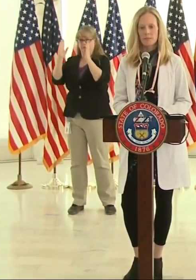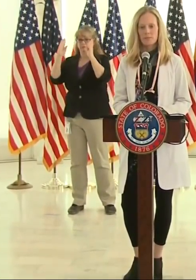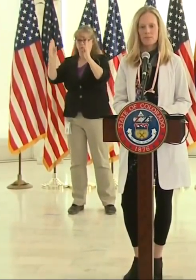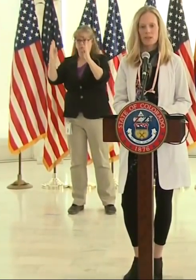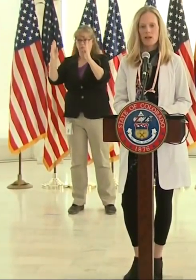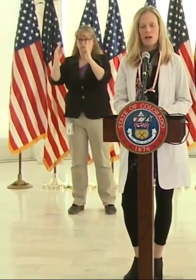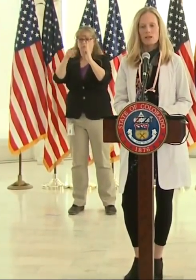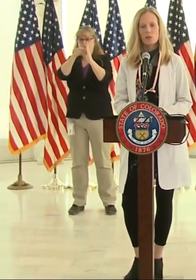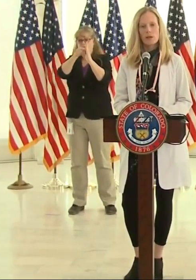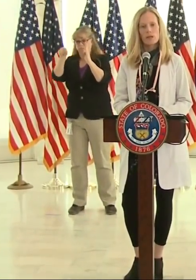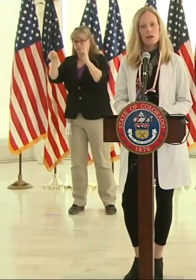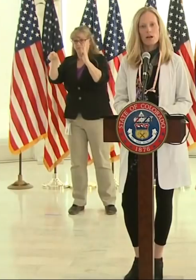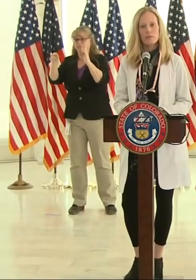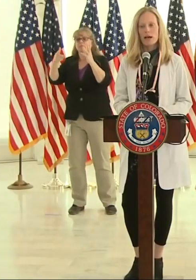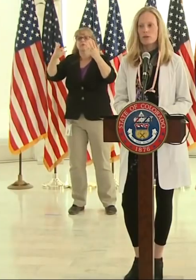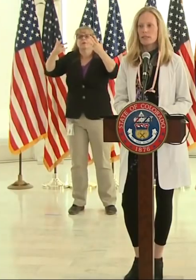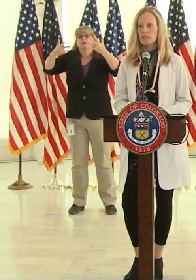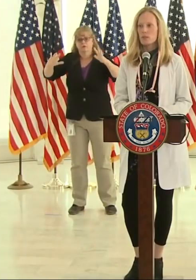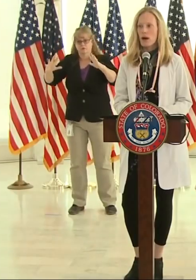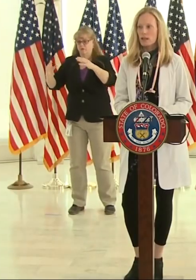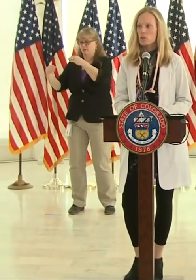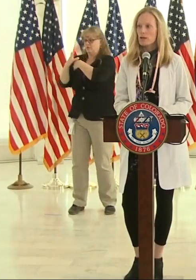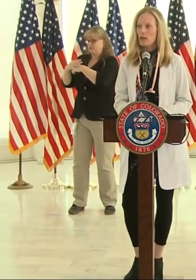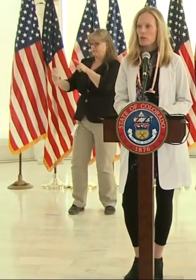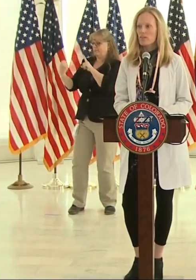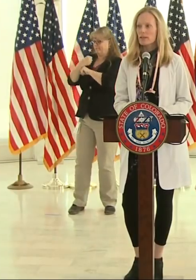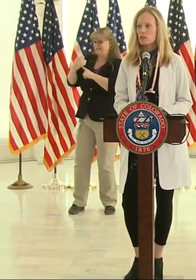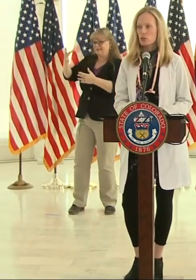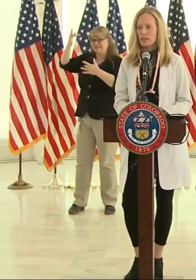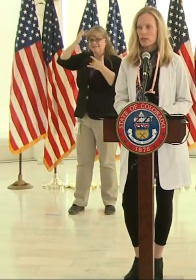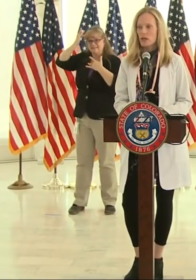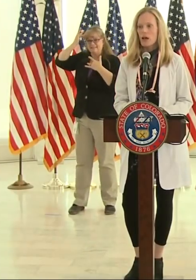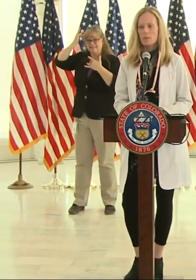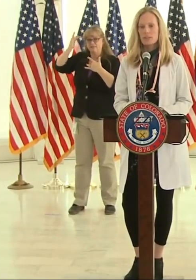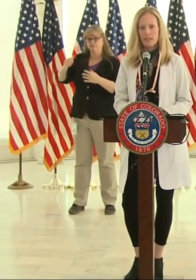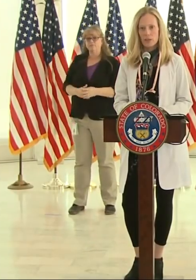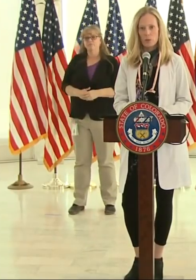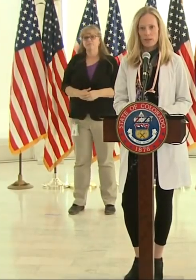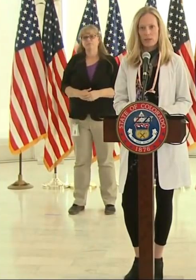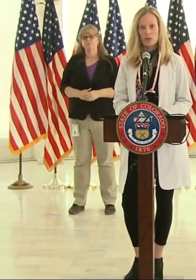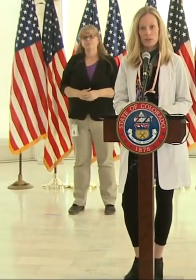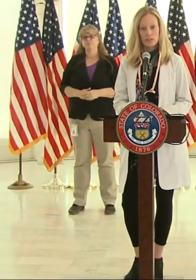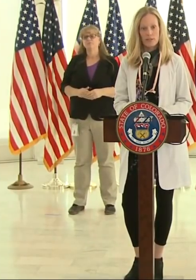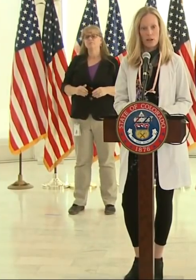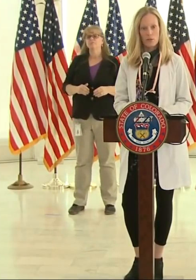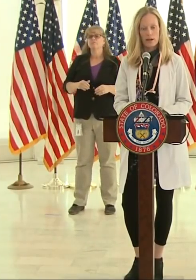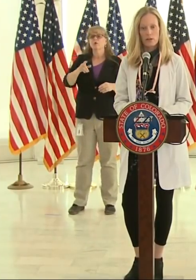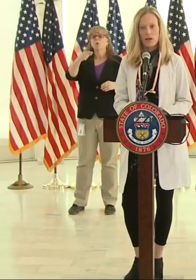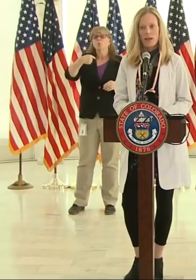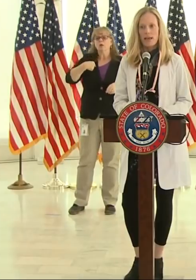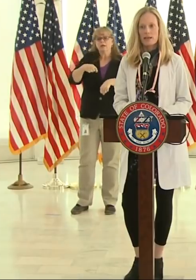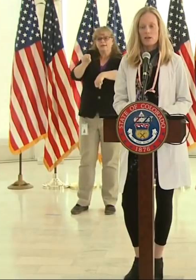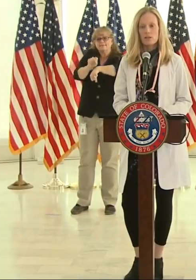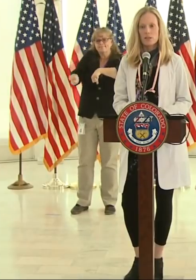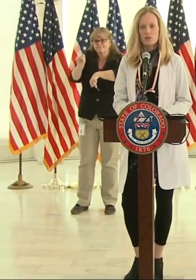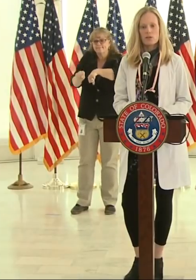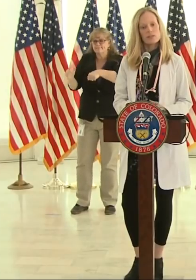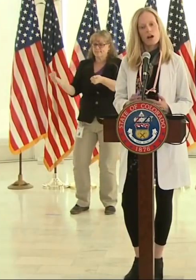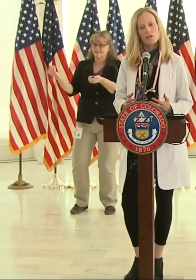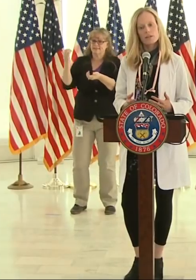slide. So what I want to talk about is the modeling work that we've been doing together with the University of Colorado,